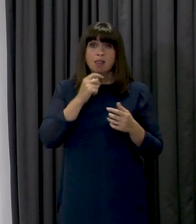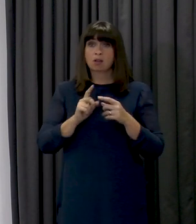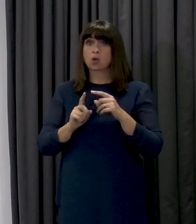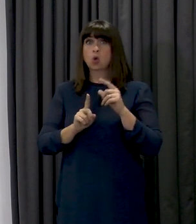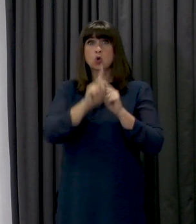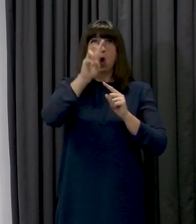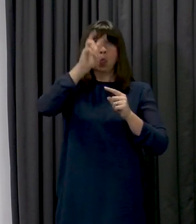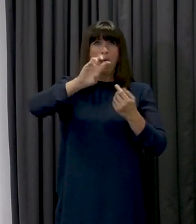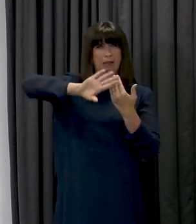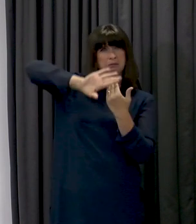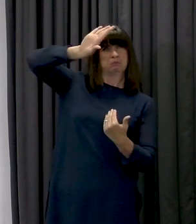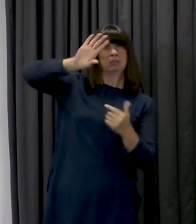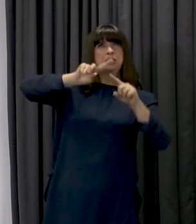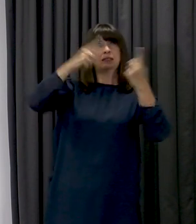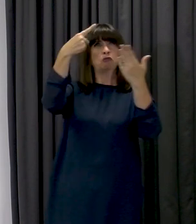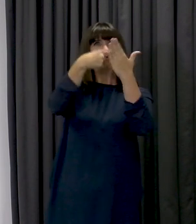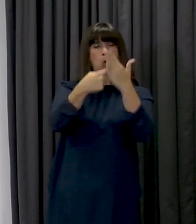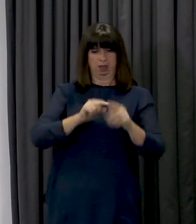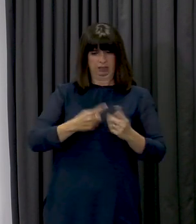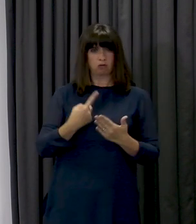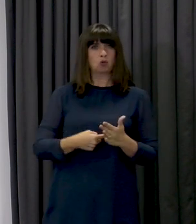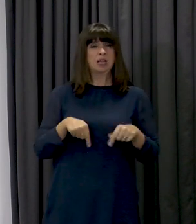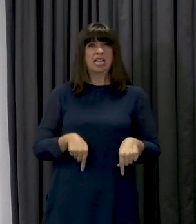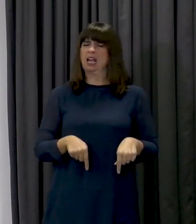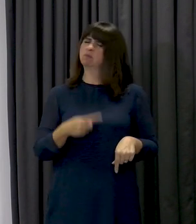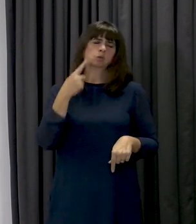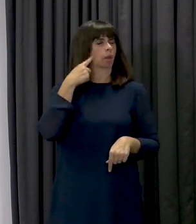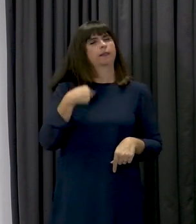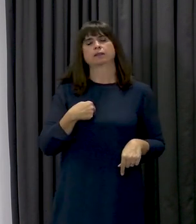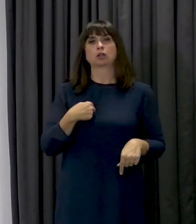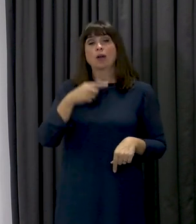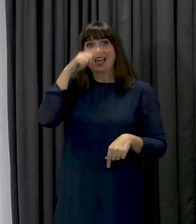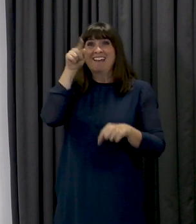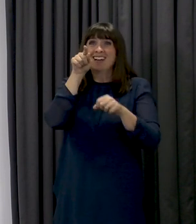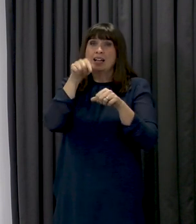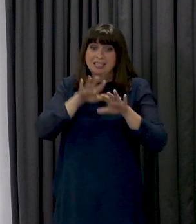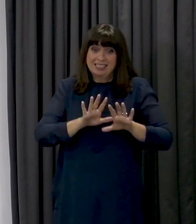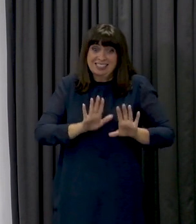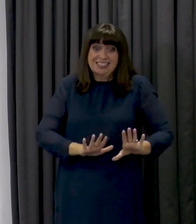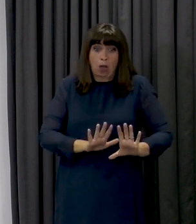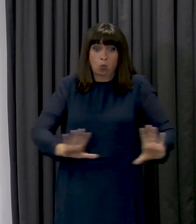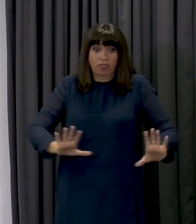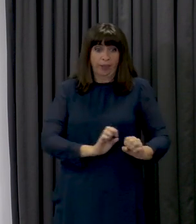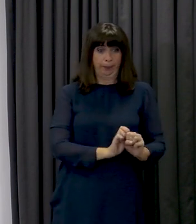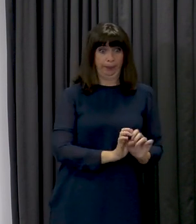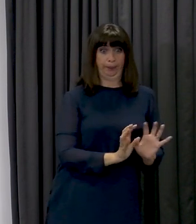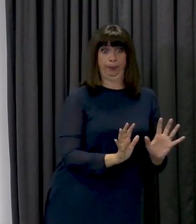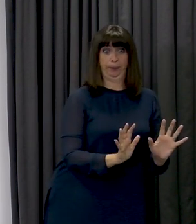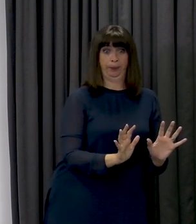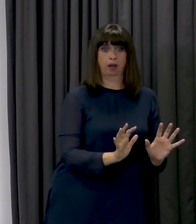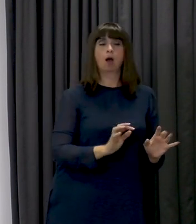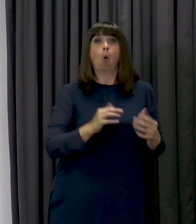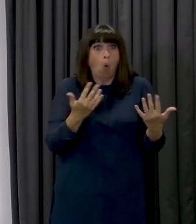Wales and a different regime for the south of Wales. If there are local flare-ups in the south or in the north, we